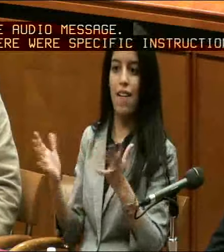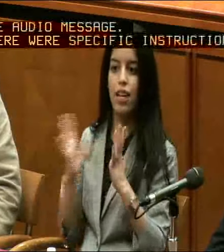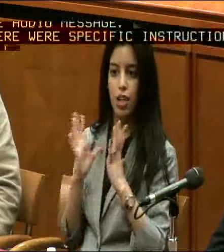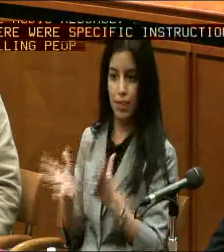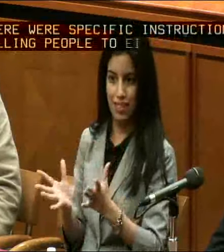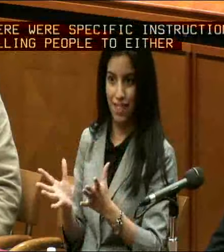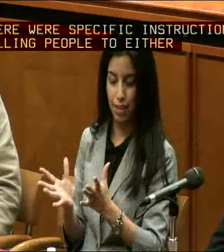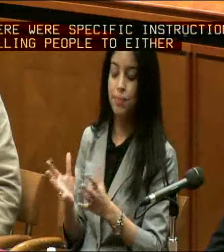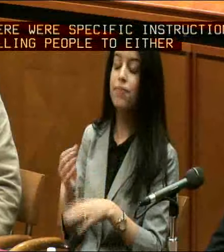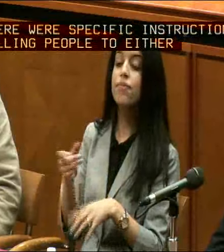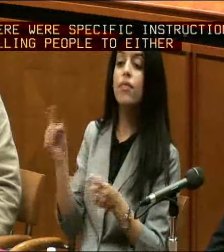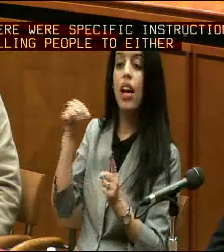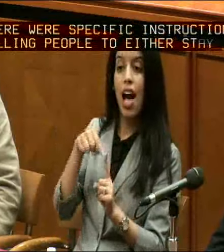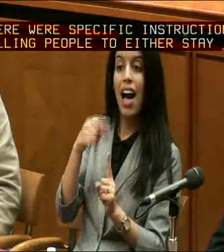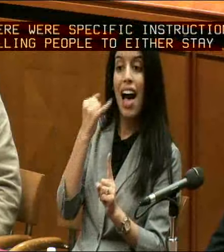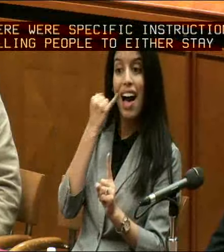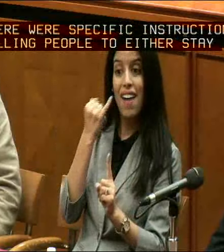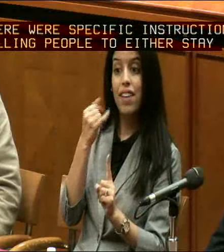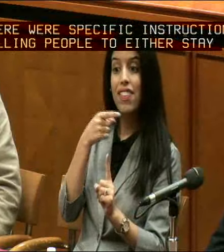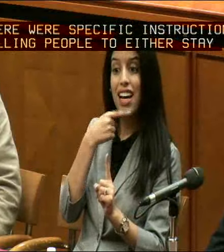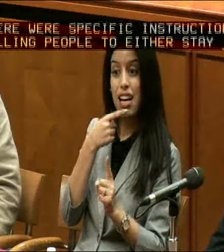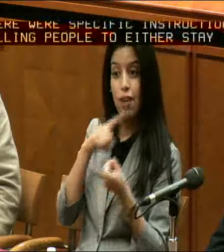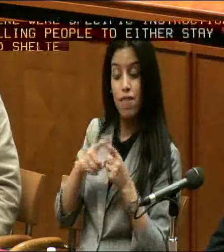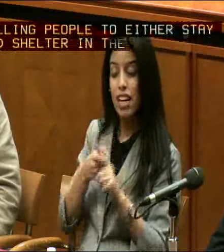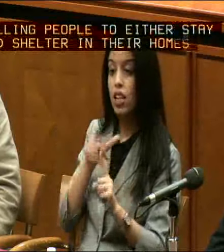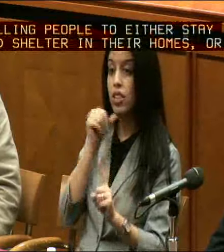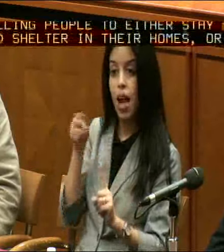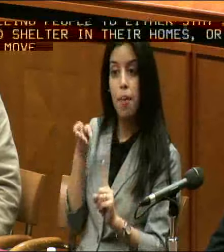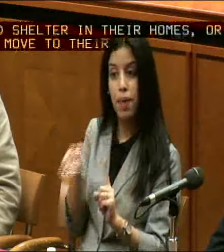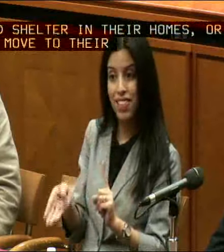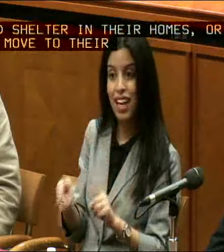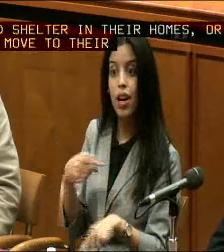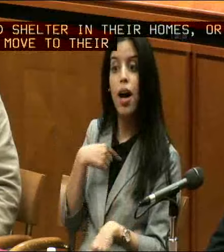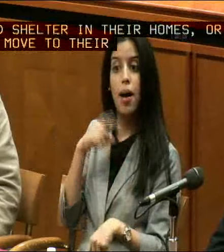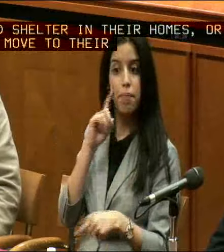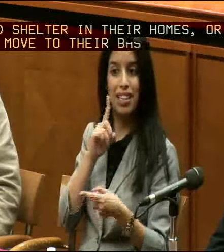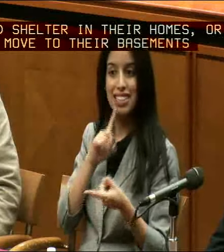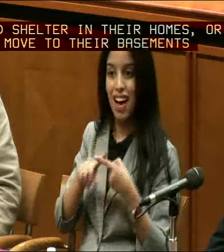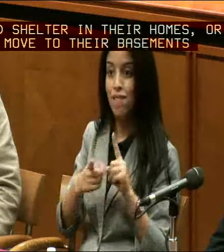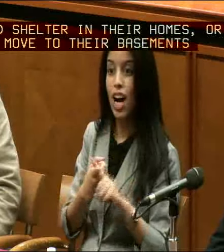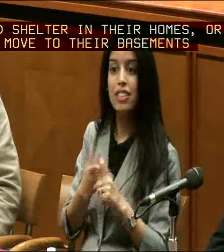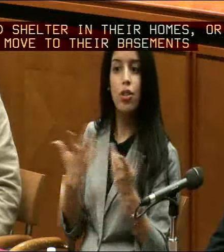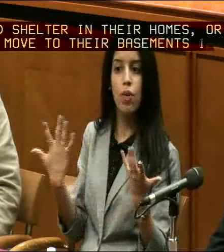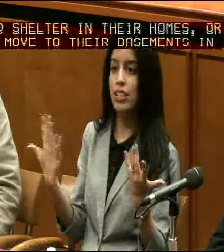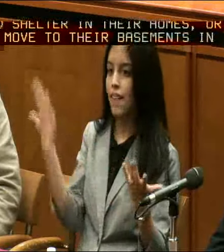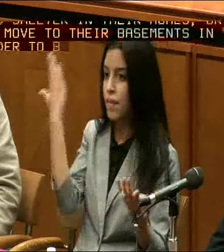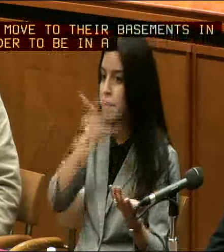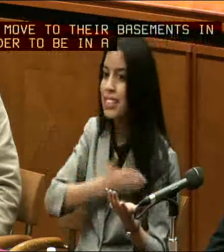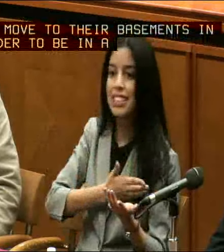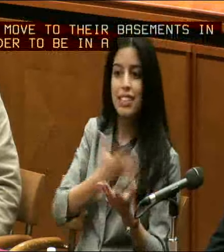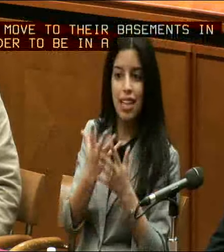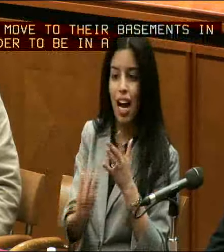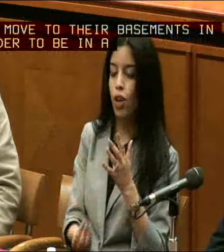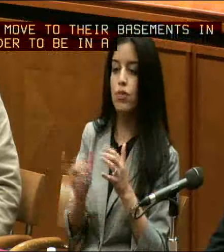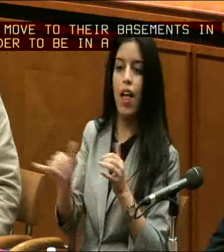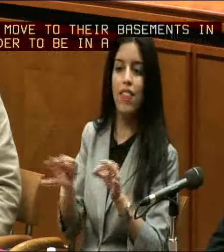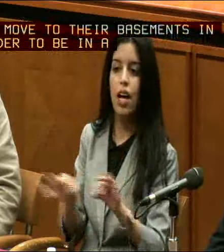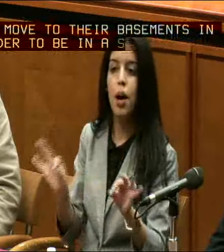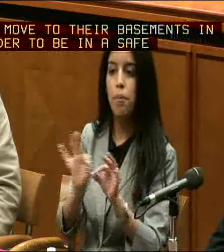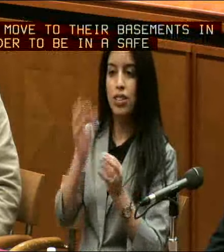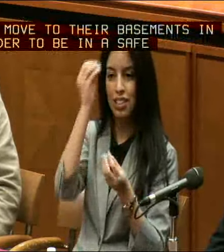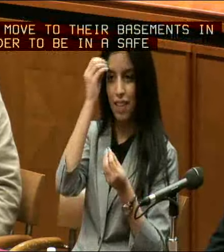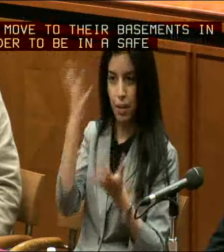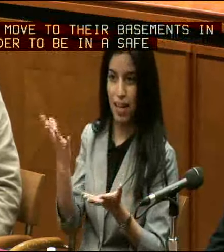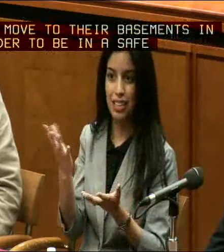order to be in a safe space. So if that hearing friend had not been there, my deaf friend would have not